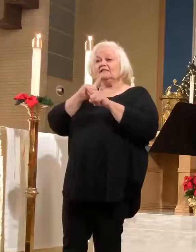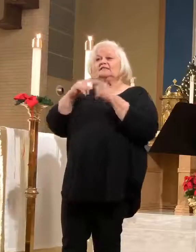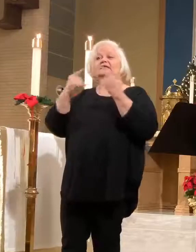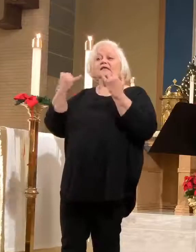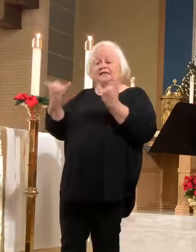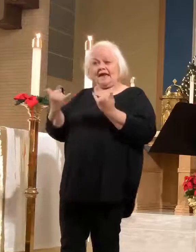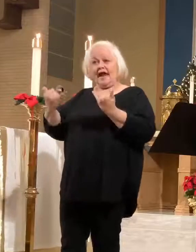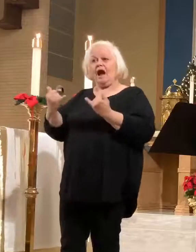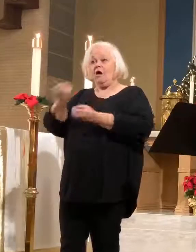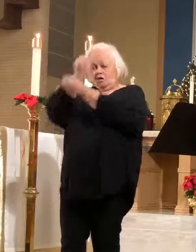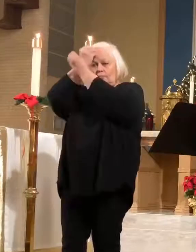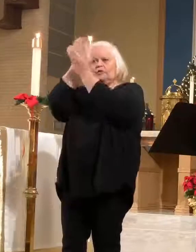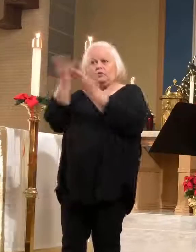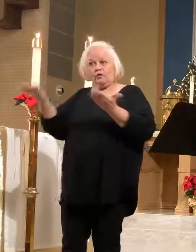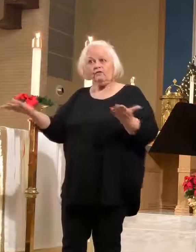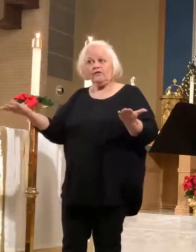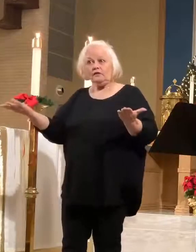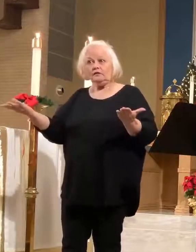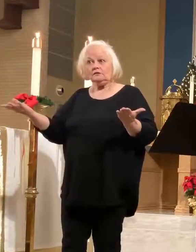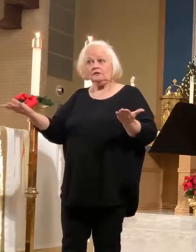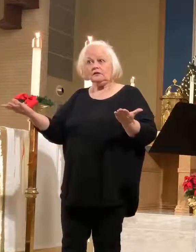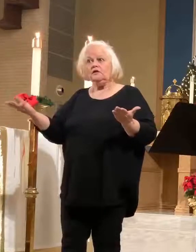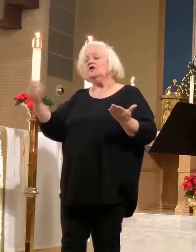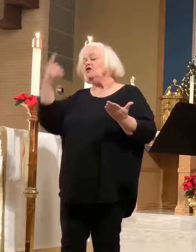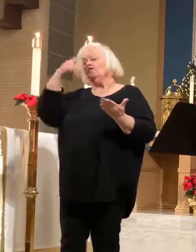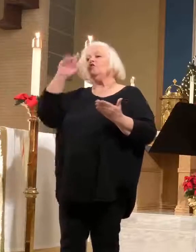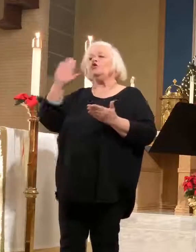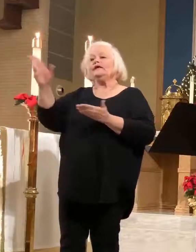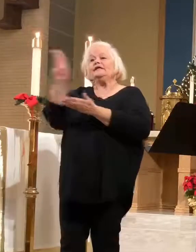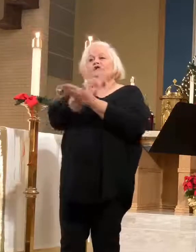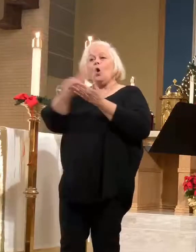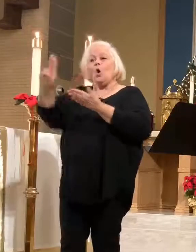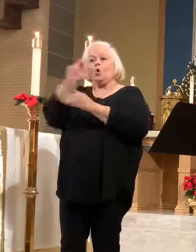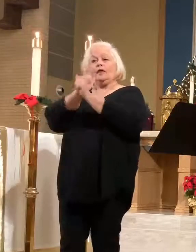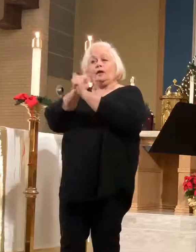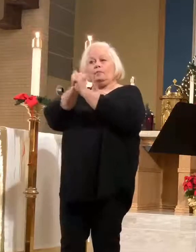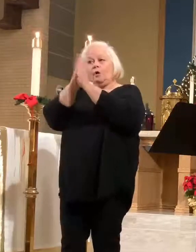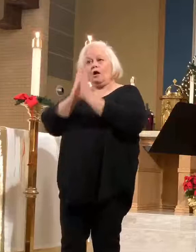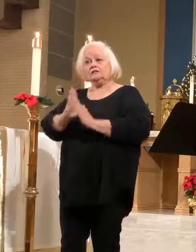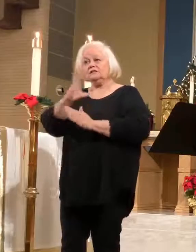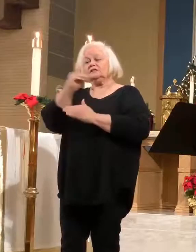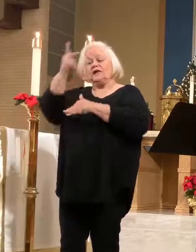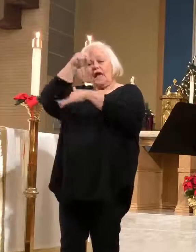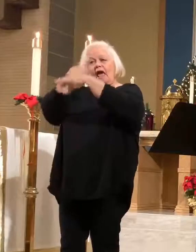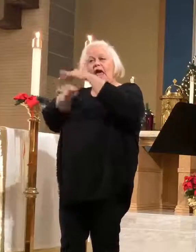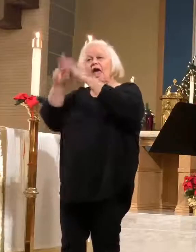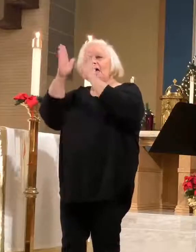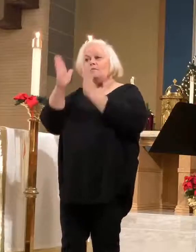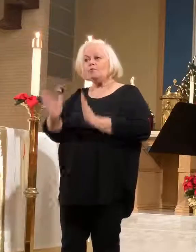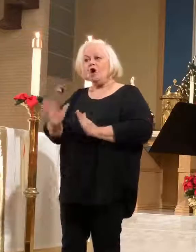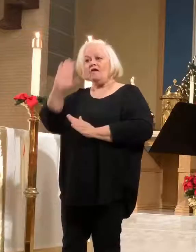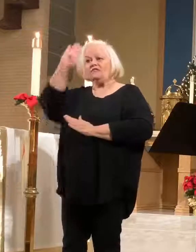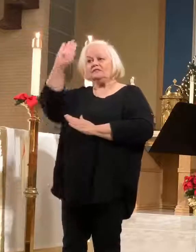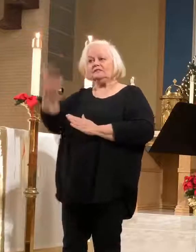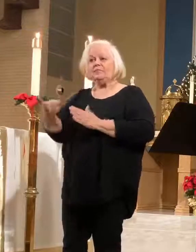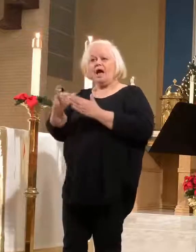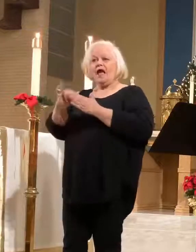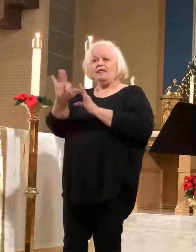has now been revealed to his holy apostles and prophets by the